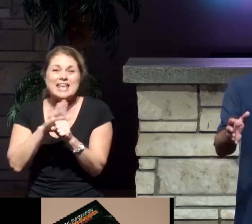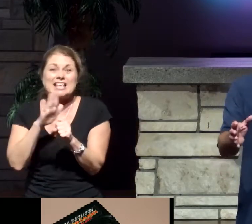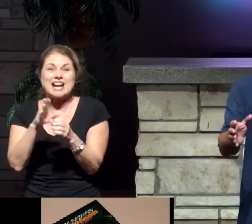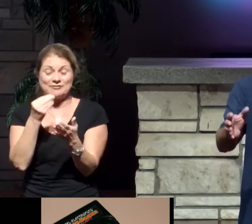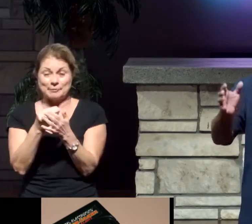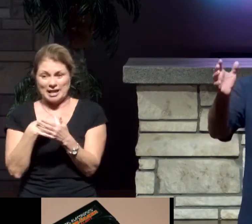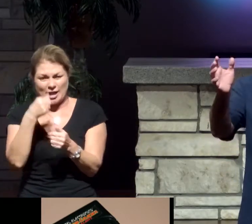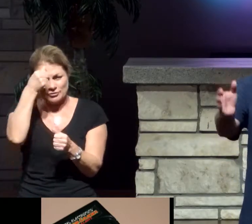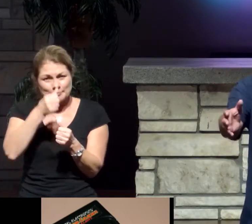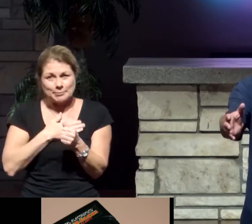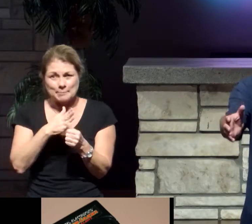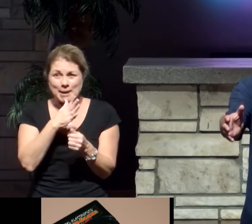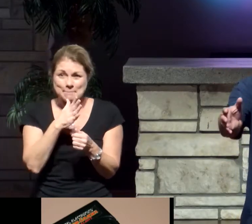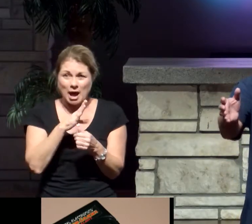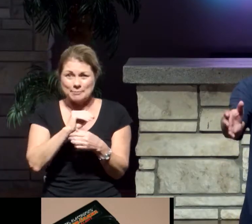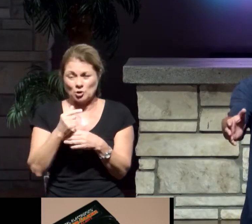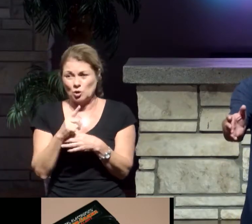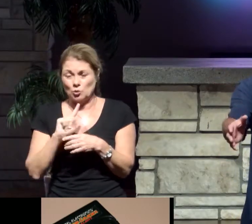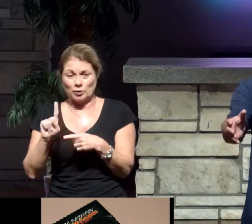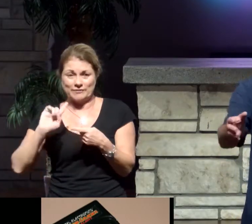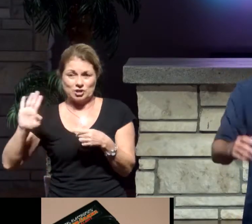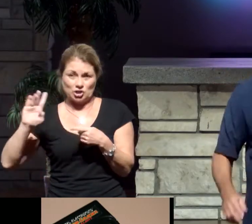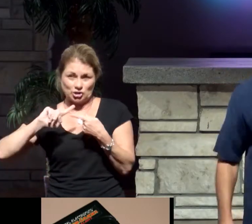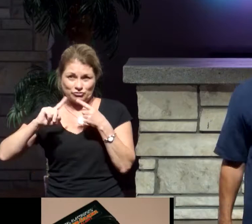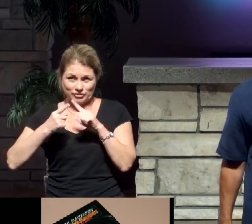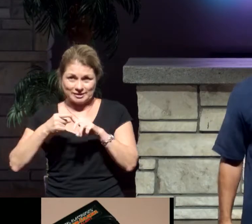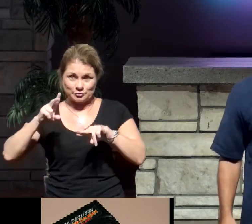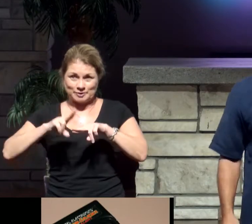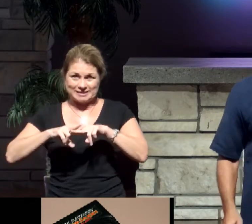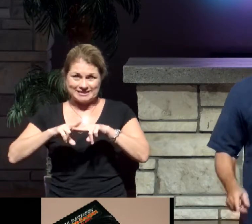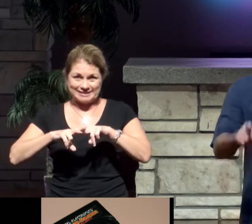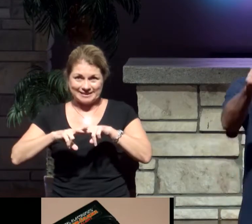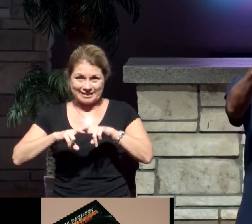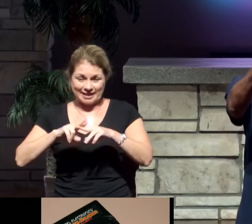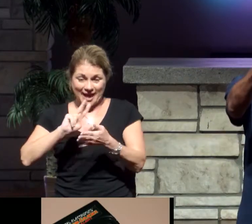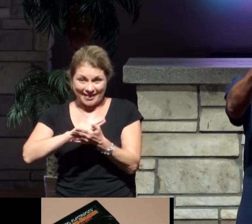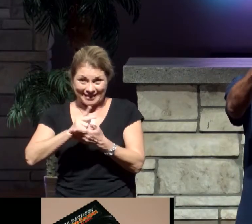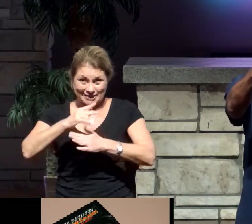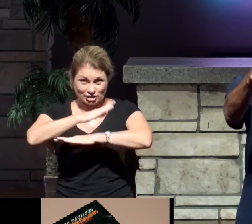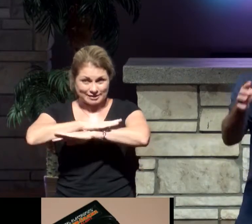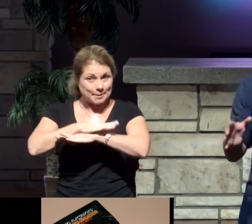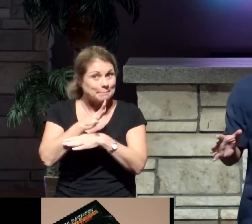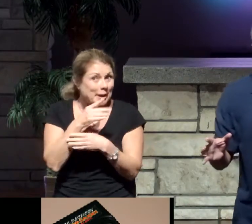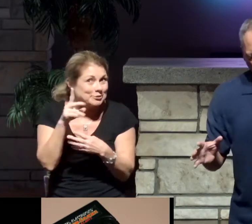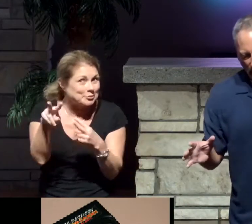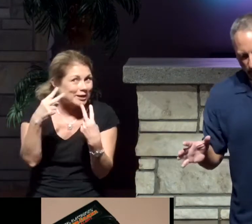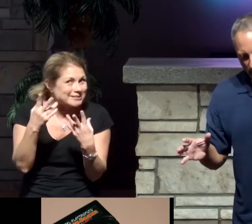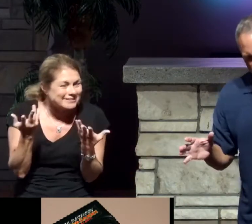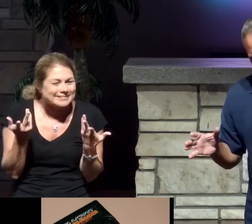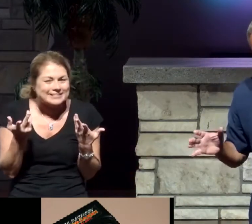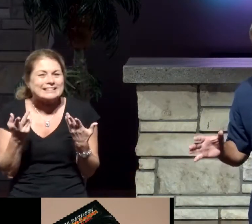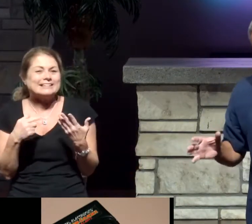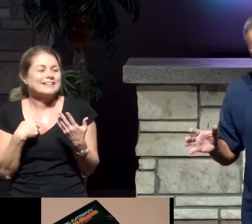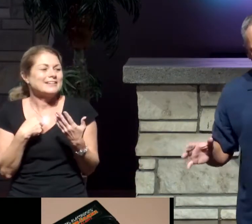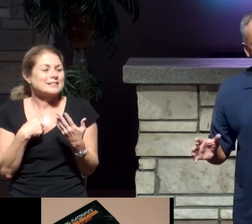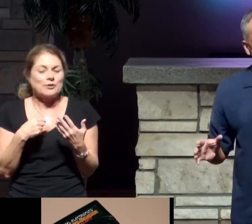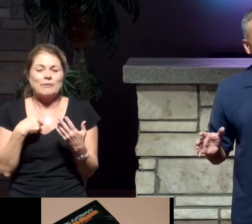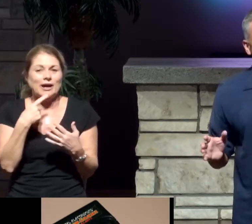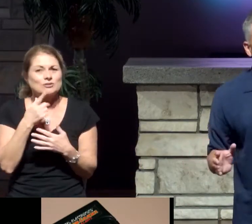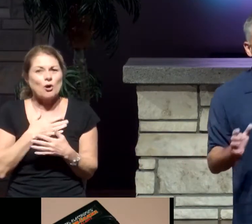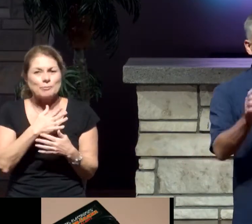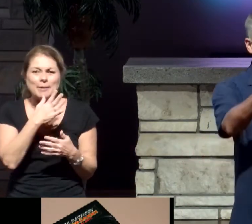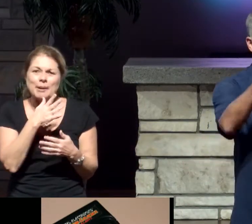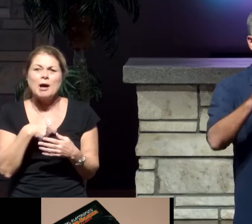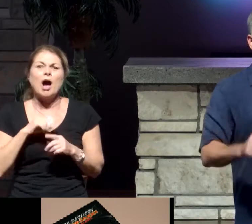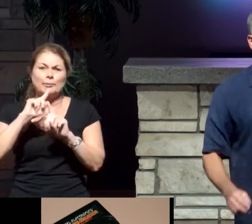my mom and one of her neighbor friends were sitting at the kitchen table. Mom, are you watching out there this morning? And so I told my mom,